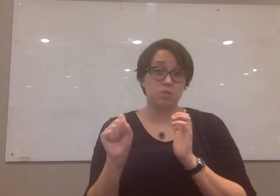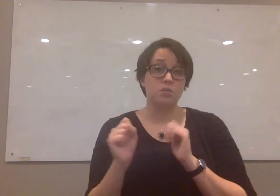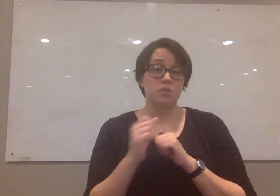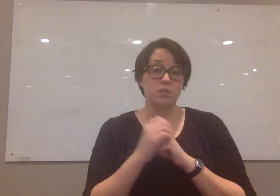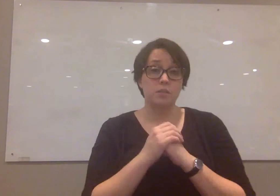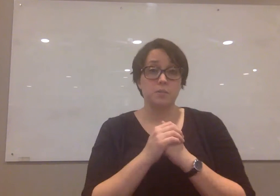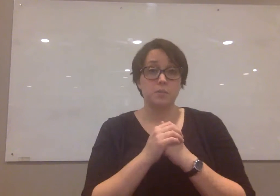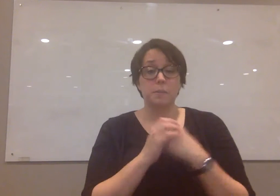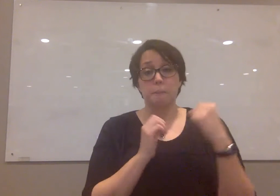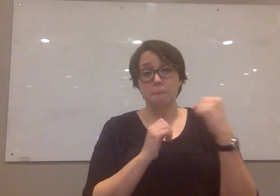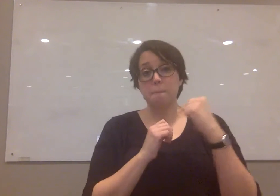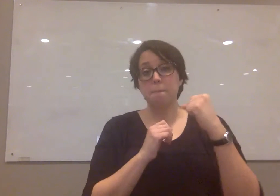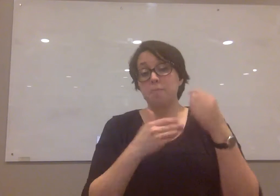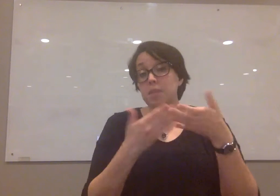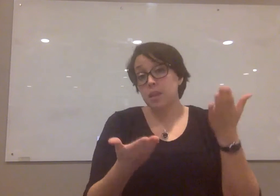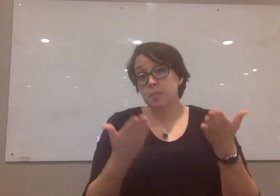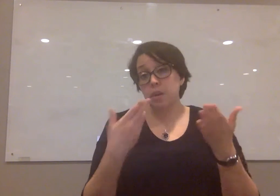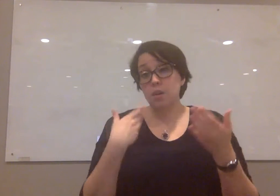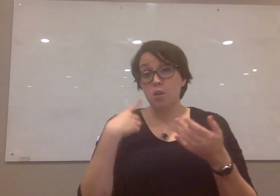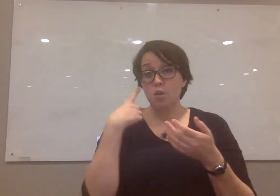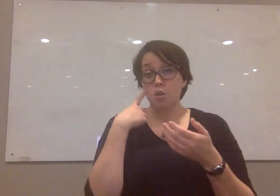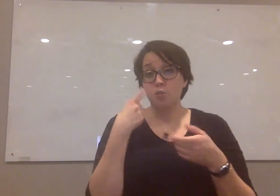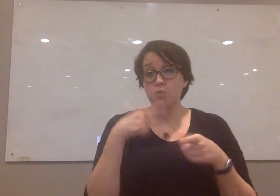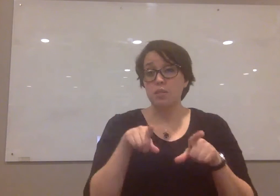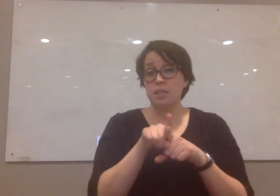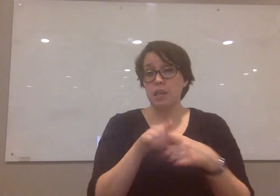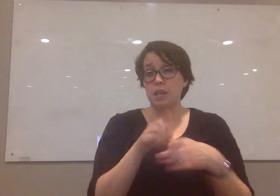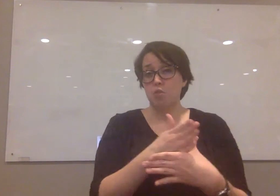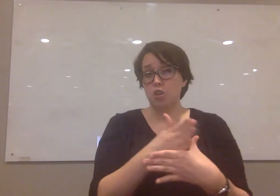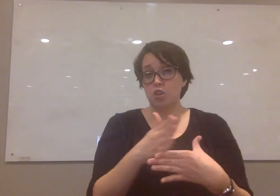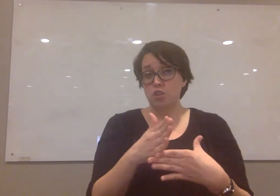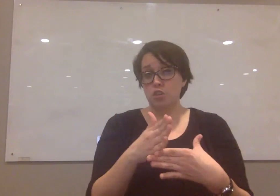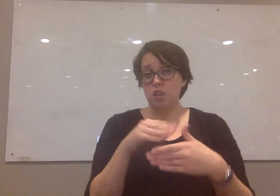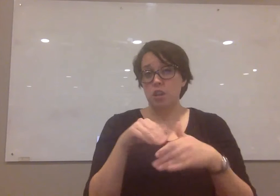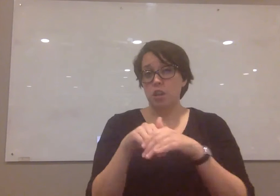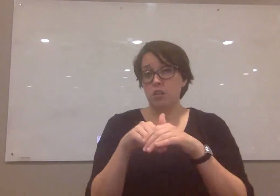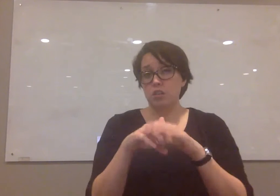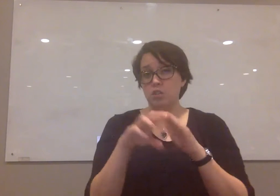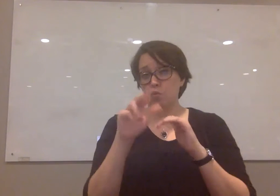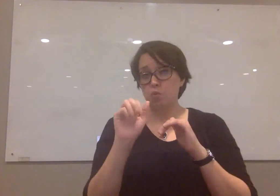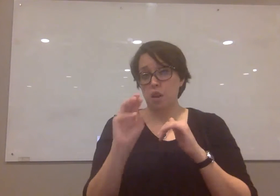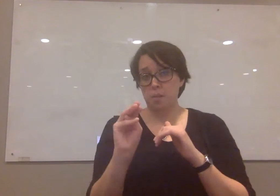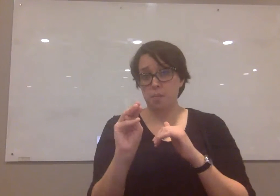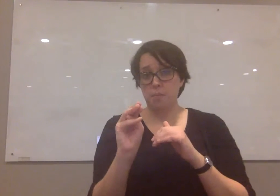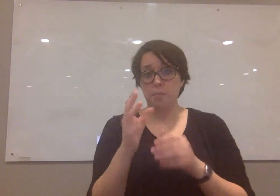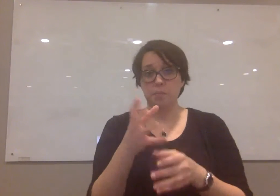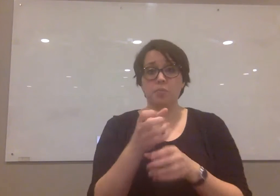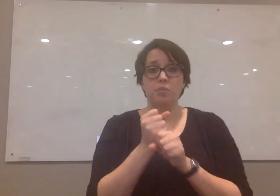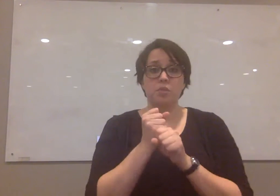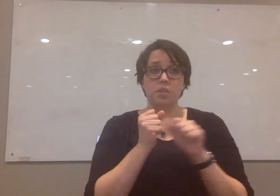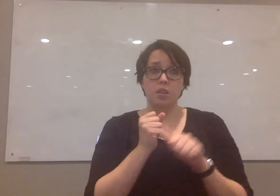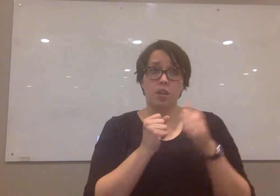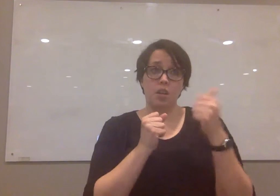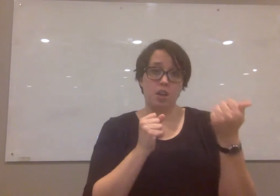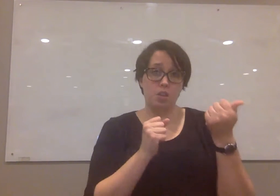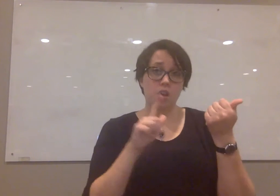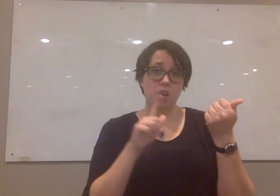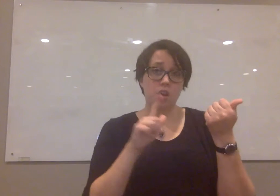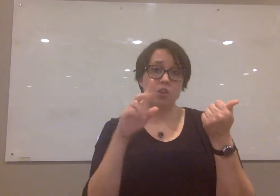Maybe I thought it was in the same range as accessing RAM. To get another, say, an L2 cache to release